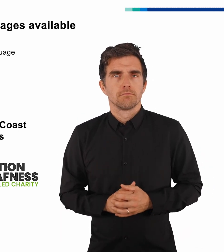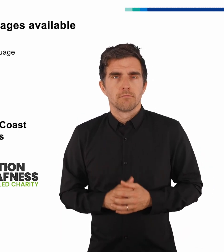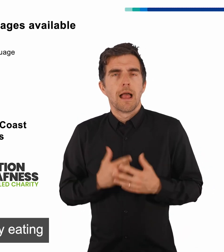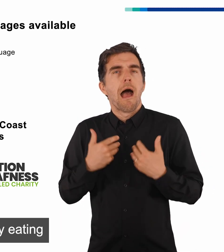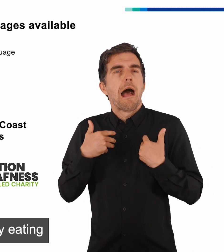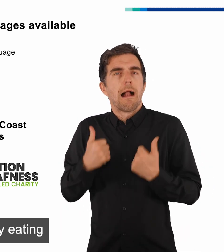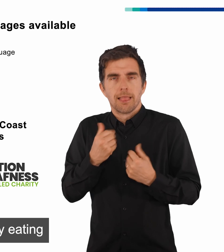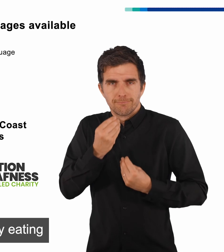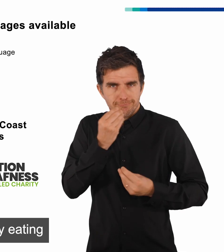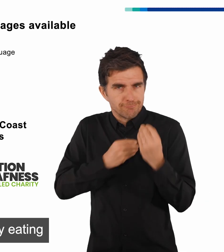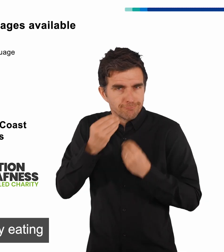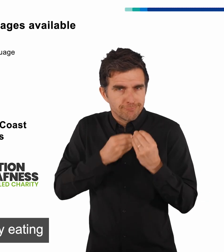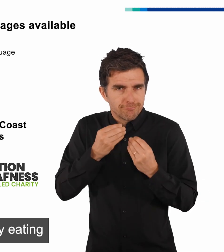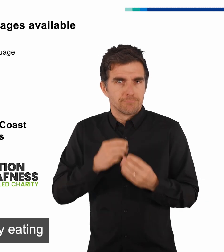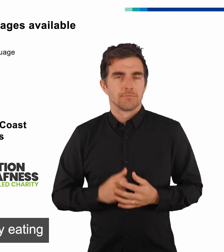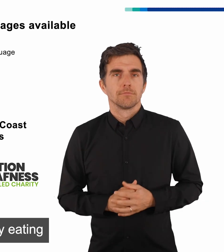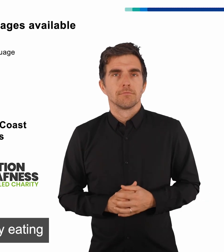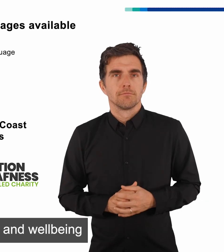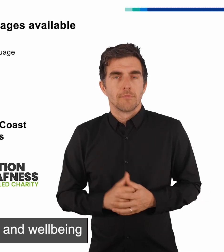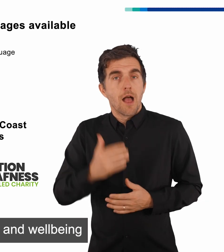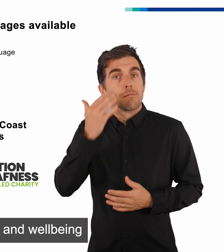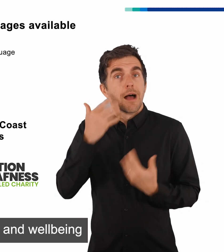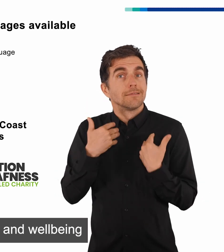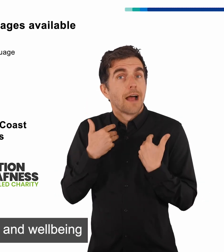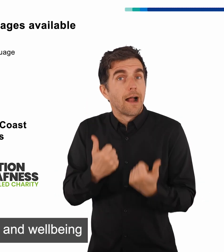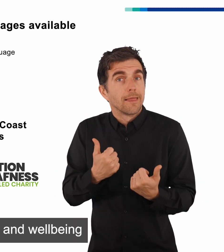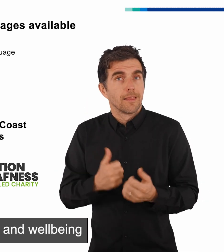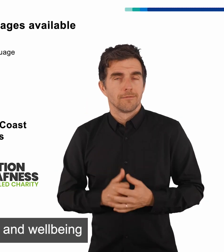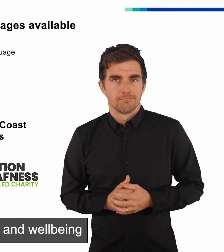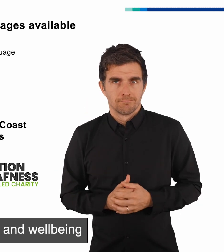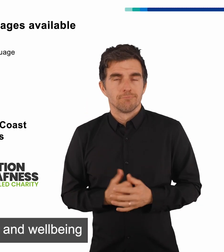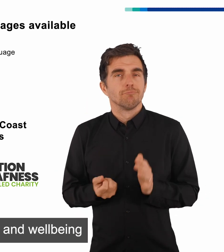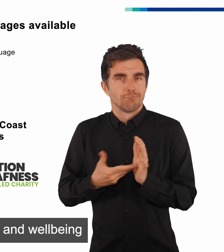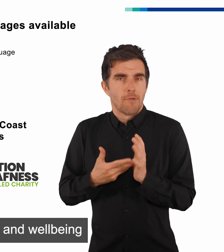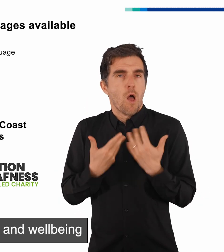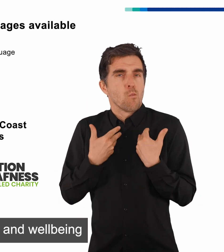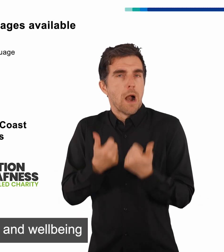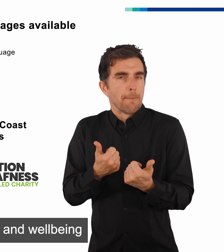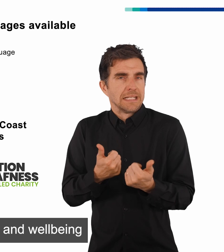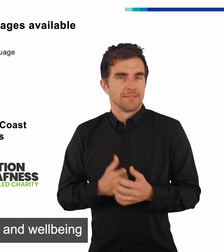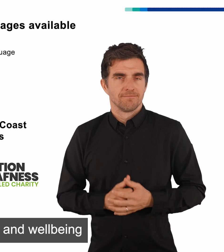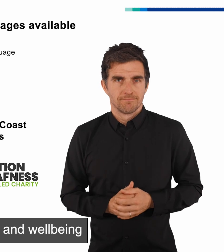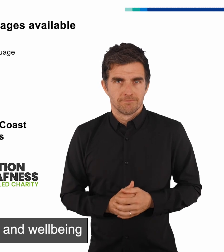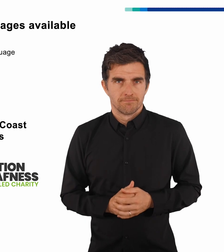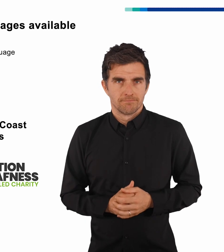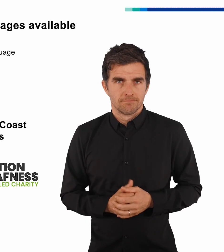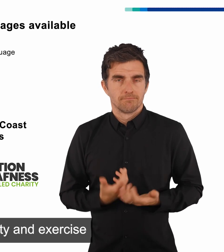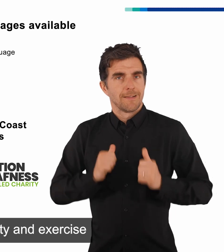Videos are also available in the following languages: Arabic, British Sign Language,